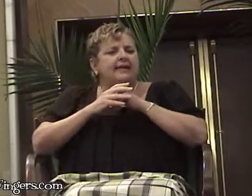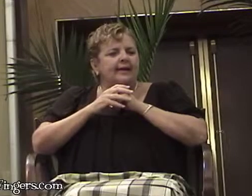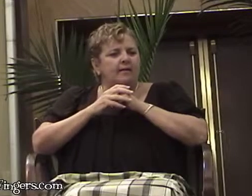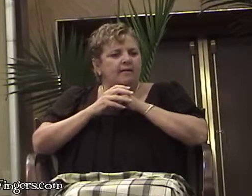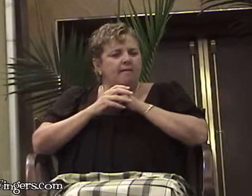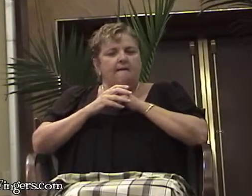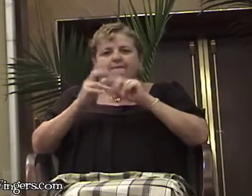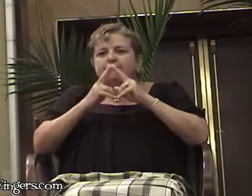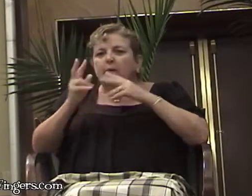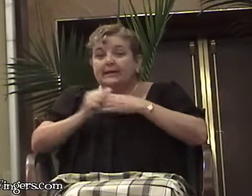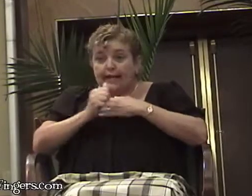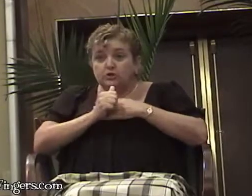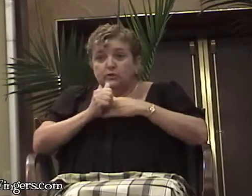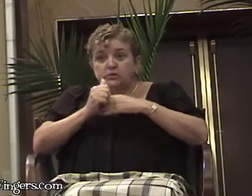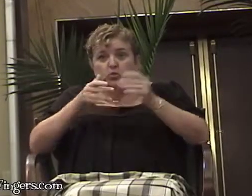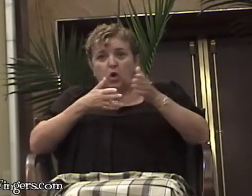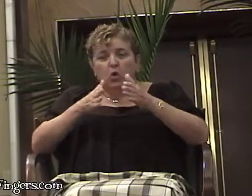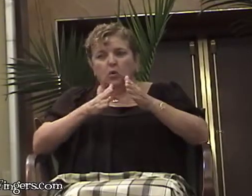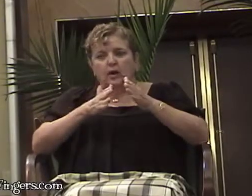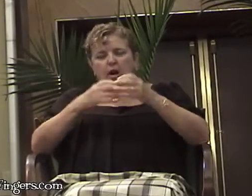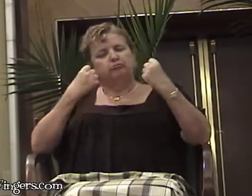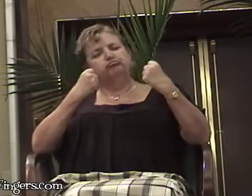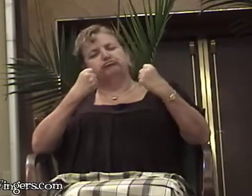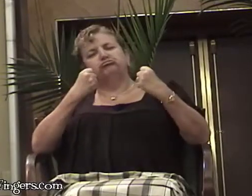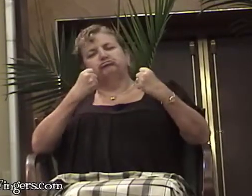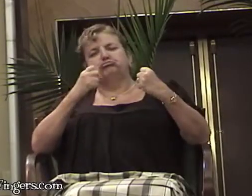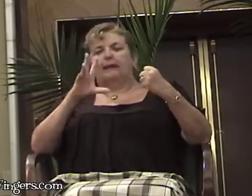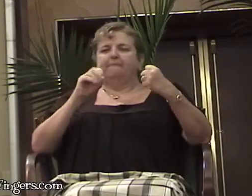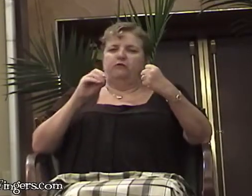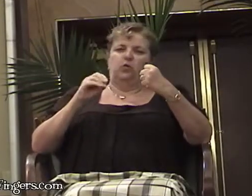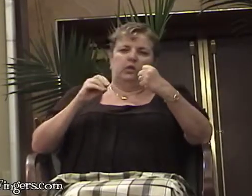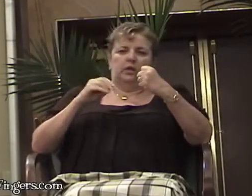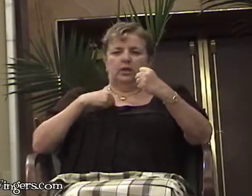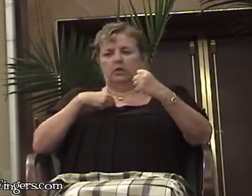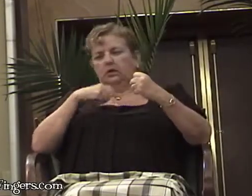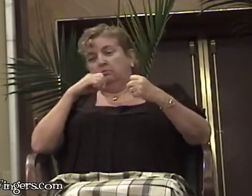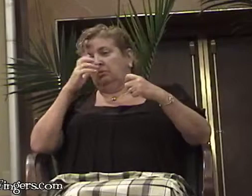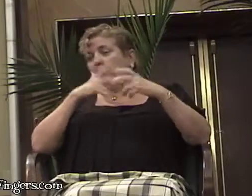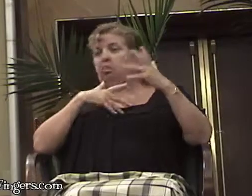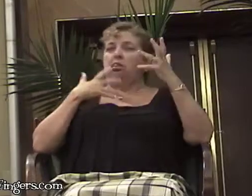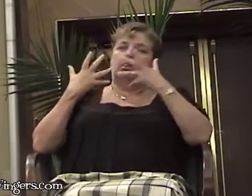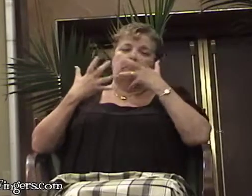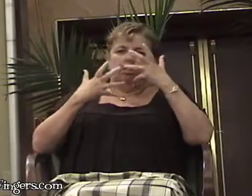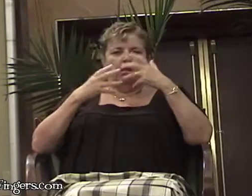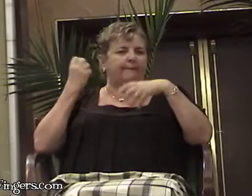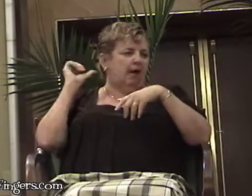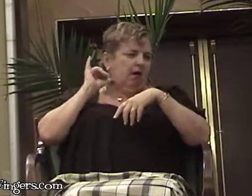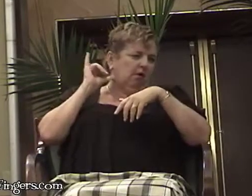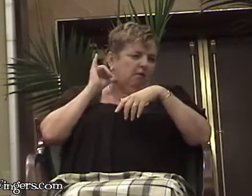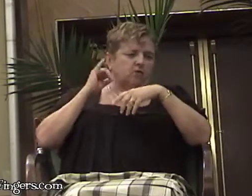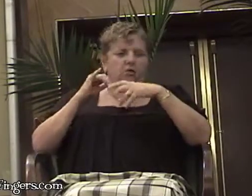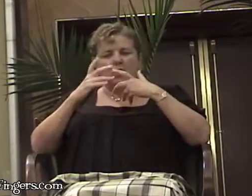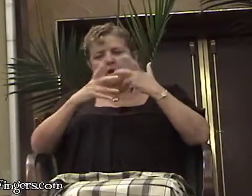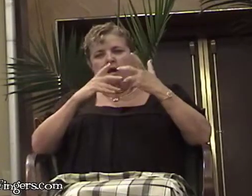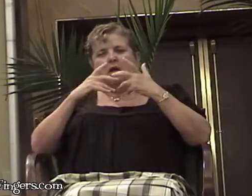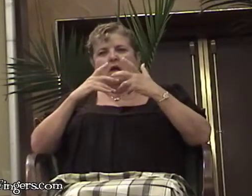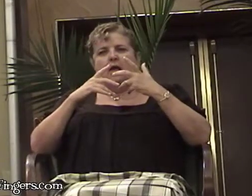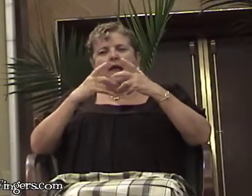And I'm doing 50, and I'm cooped. I'm out of my mind, hungover, and I figured this would end quickly. Then I had remembered something that happened when I was young. I was